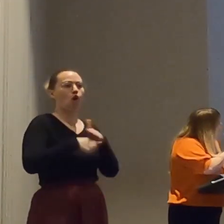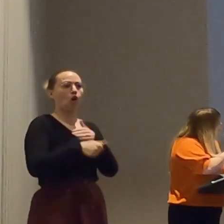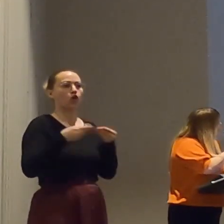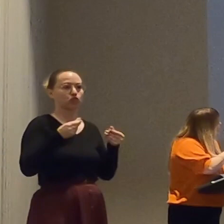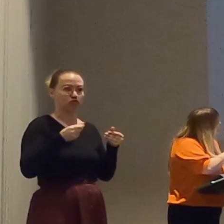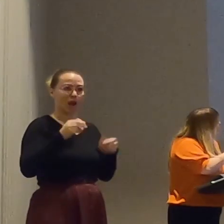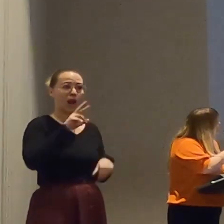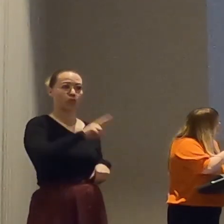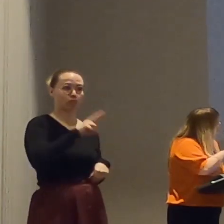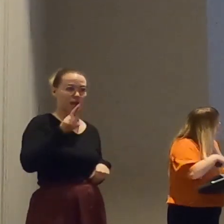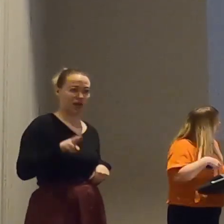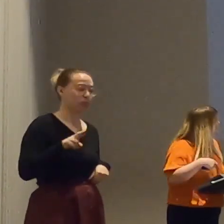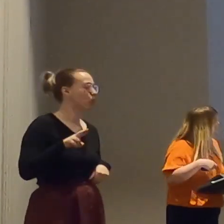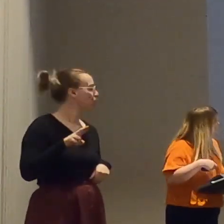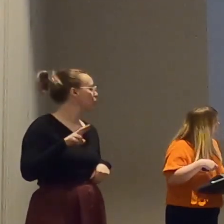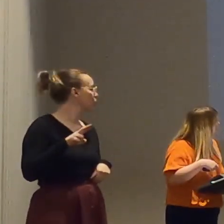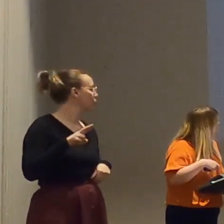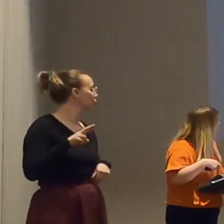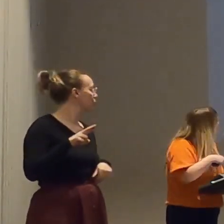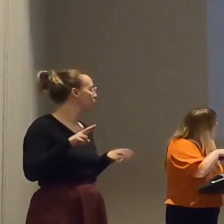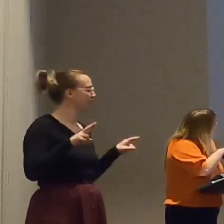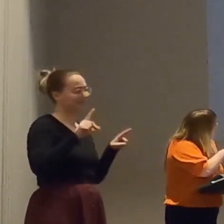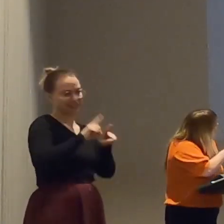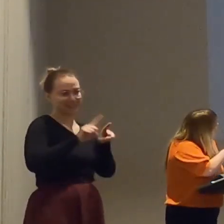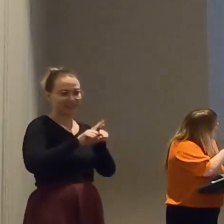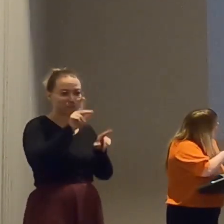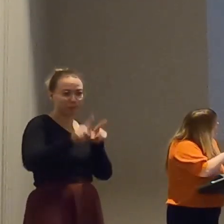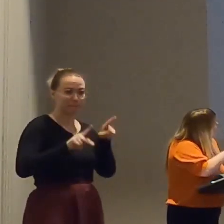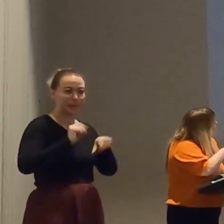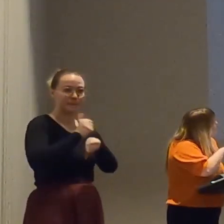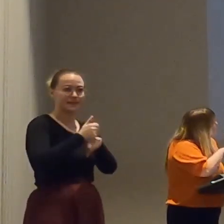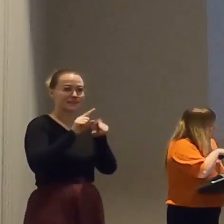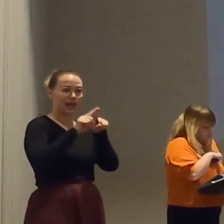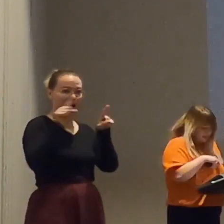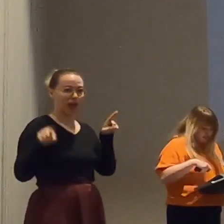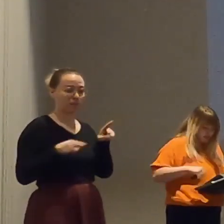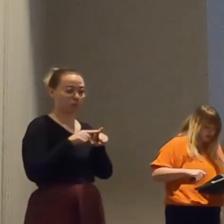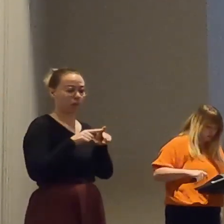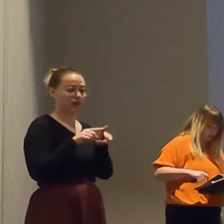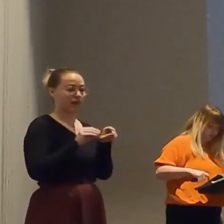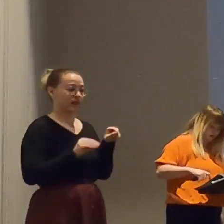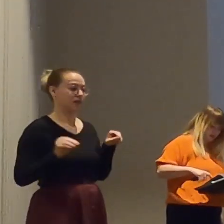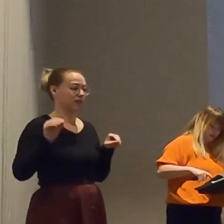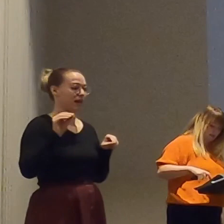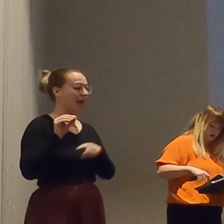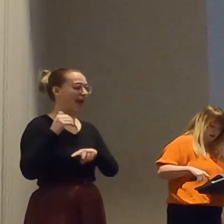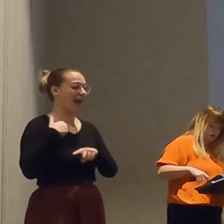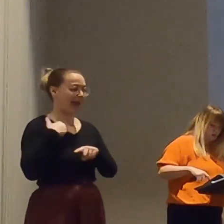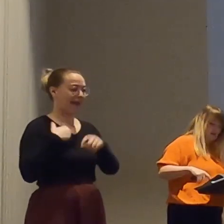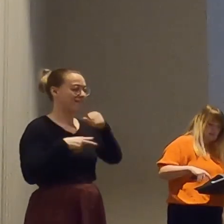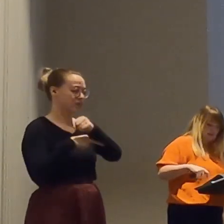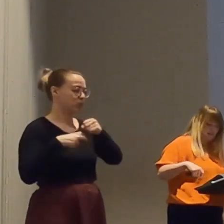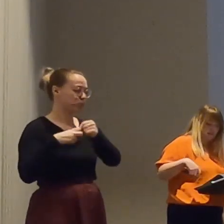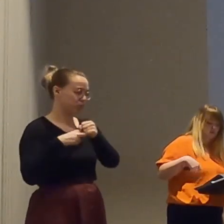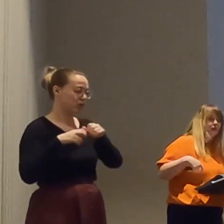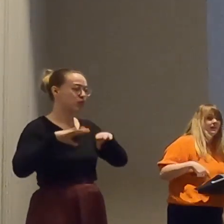see a conductor here and some various people. Here we have the Ambassador Bridge, which was opened in